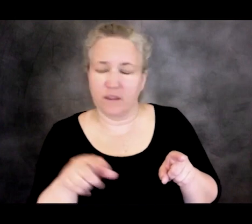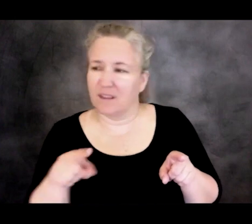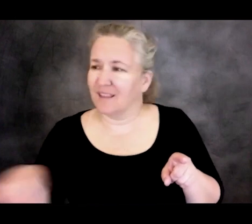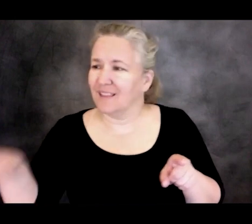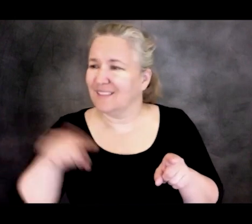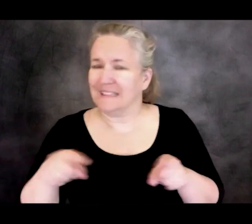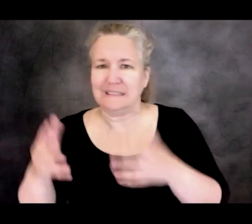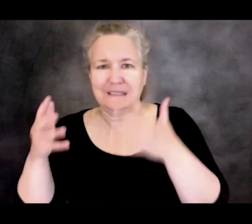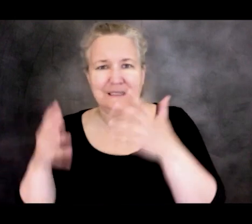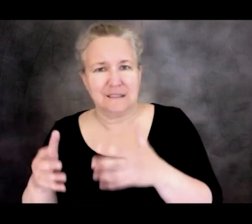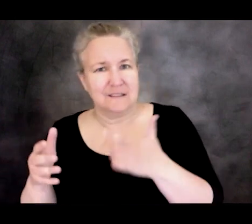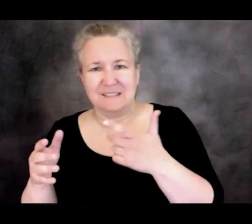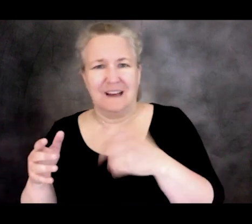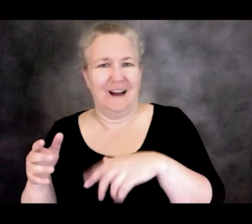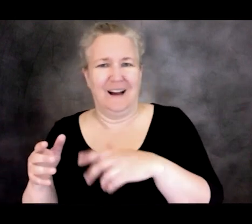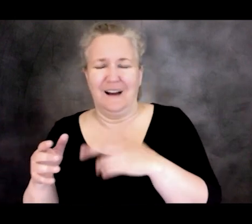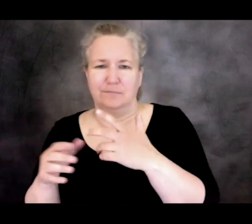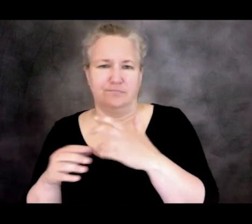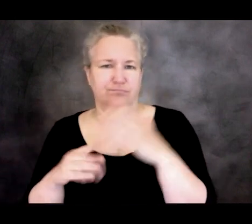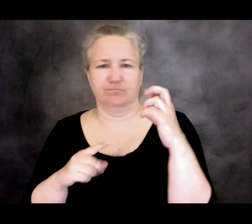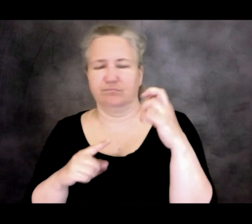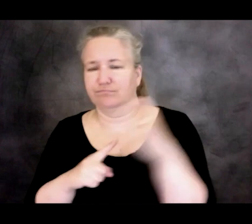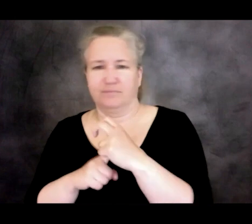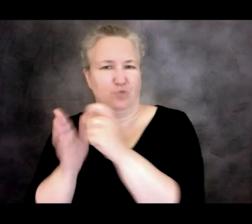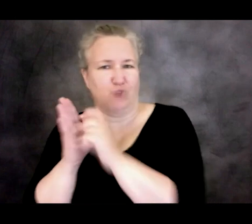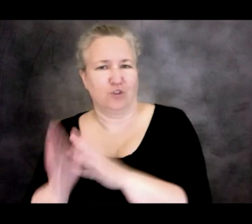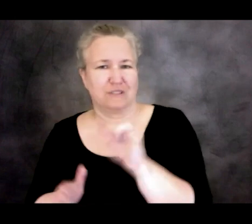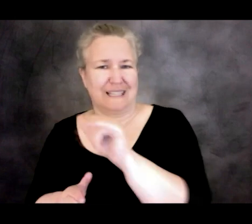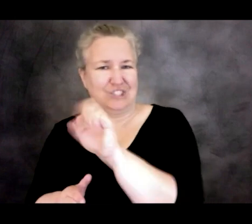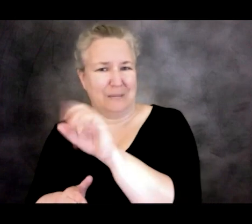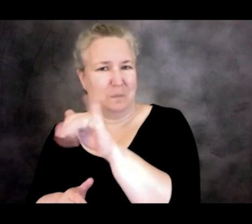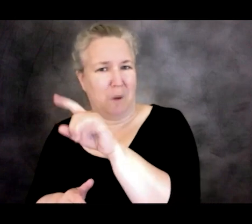heavyweights like James Baldwin, for example, and